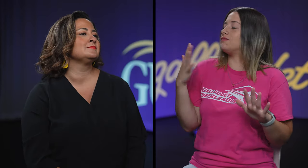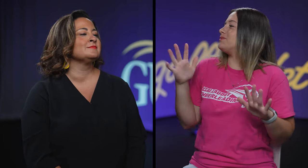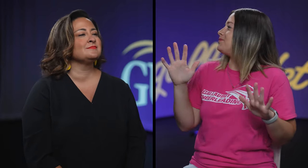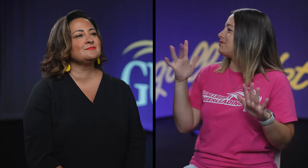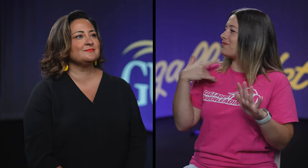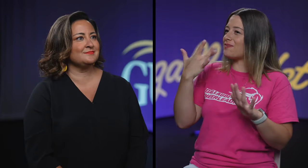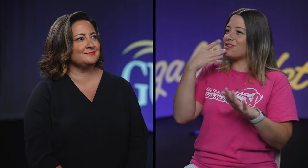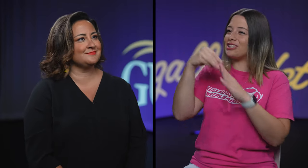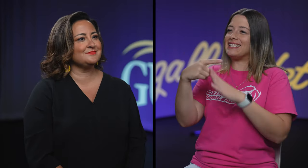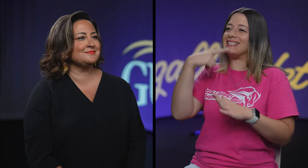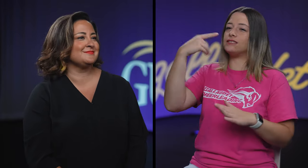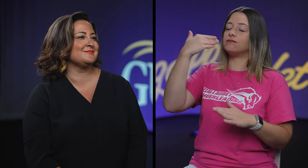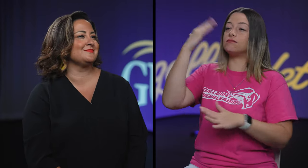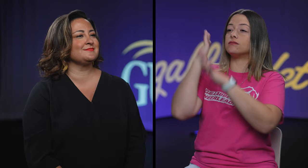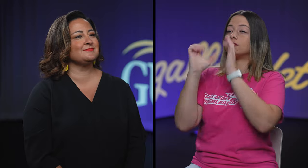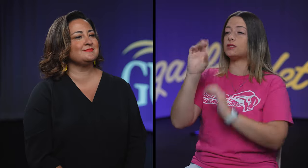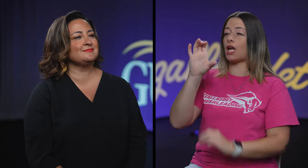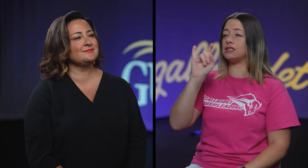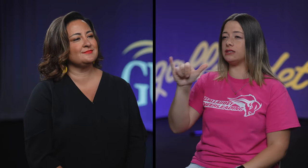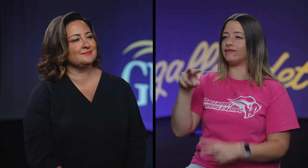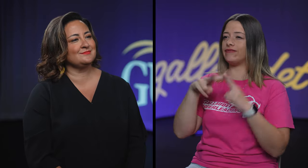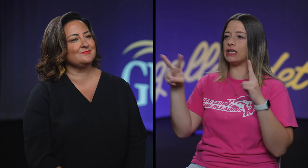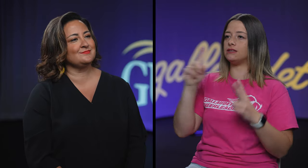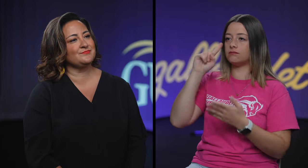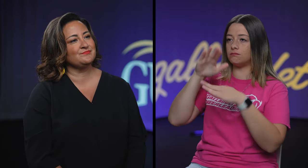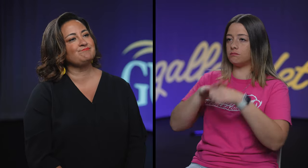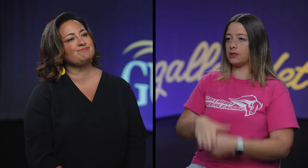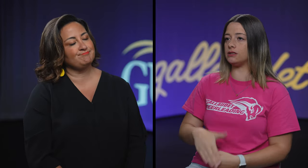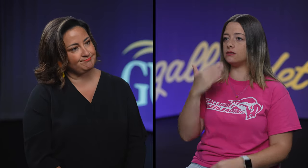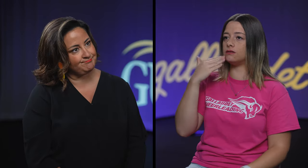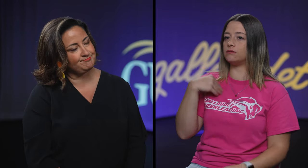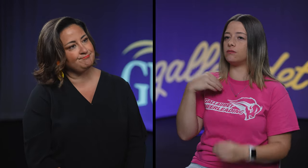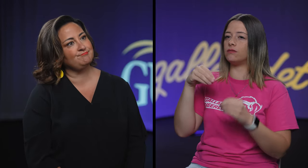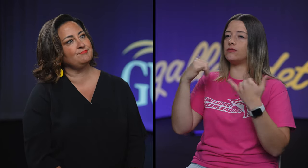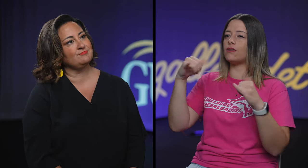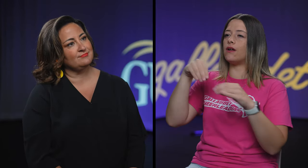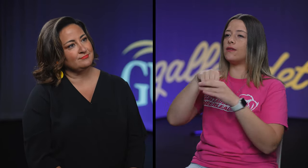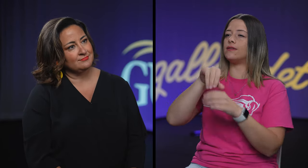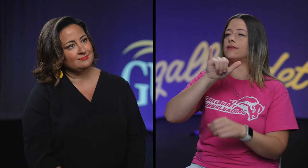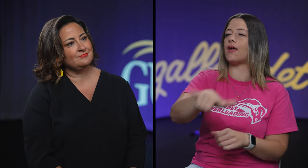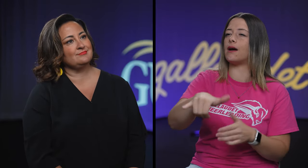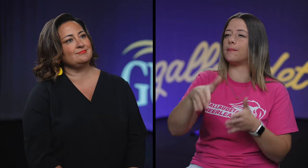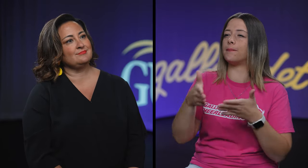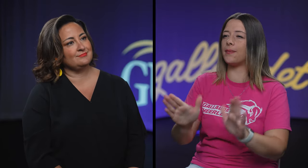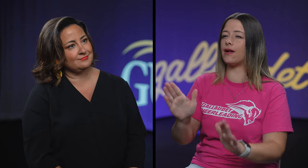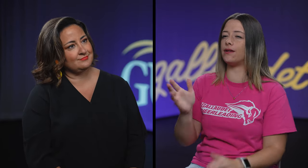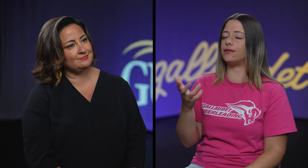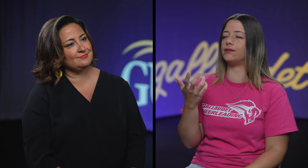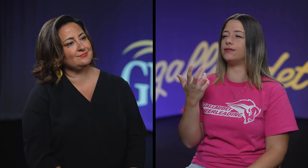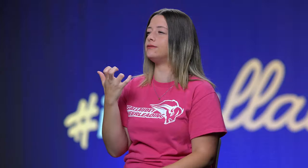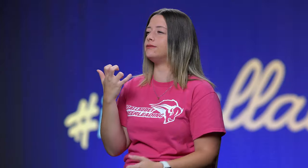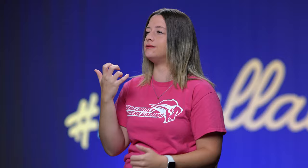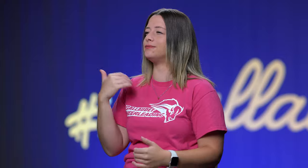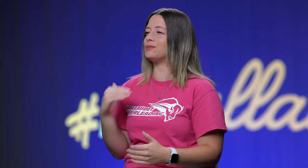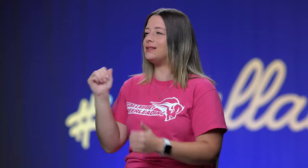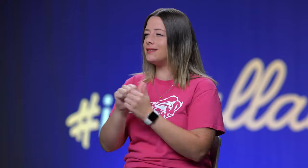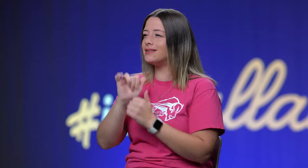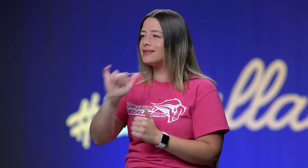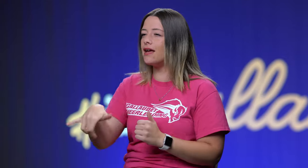I didn't want to be in. Hearing society is very oppressive towards deaf people and I played into it. I grew up with that. I'm not sure why. I